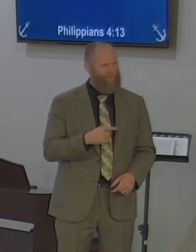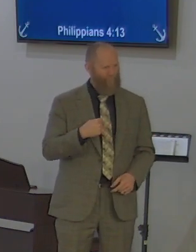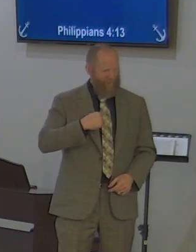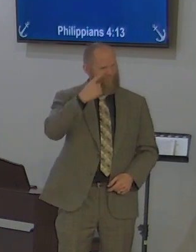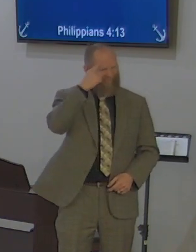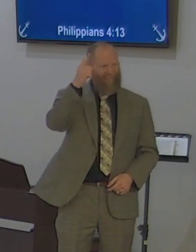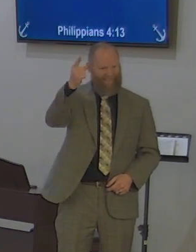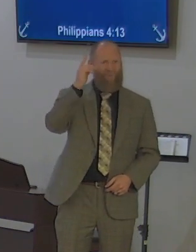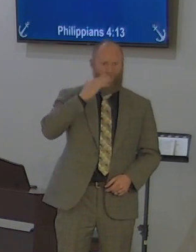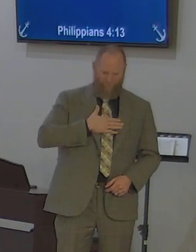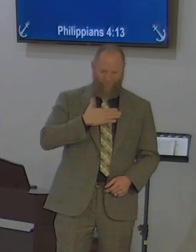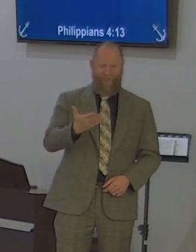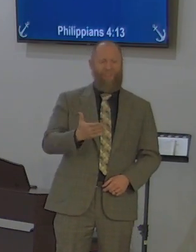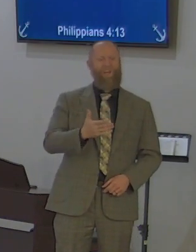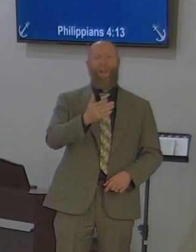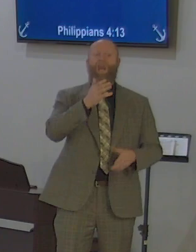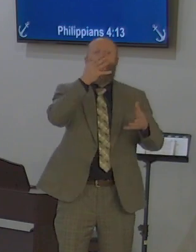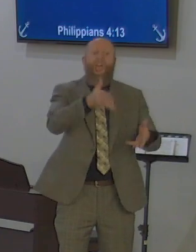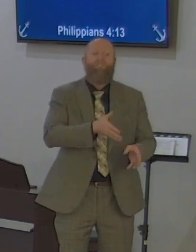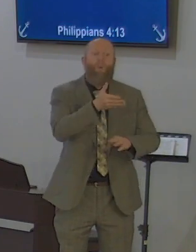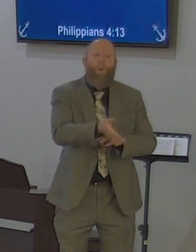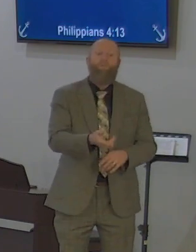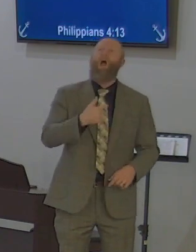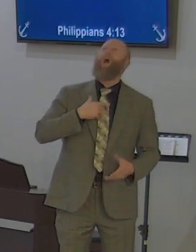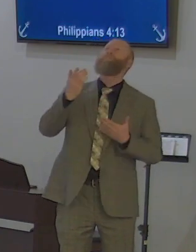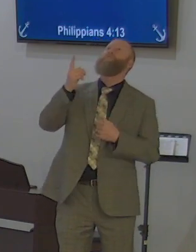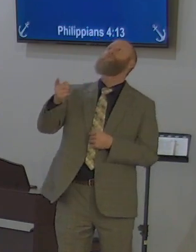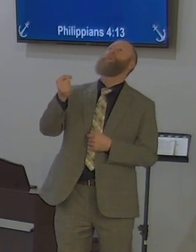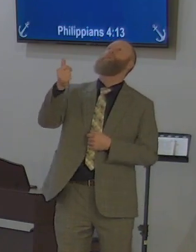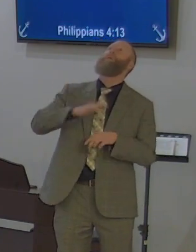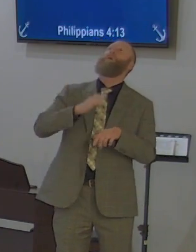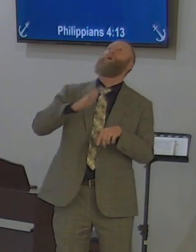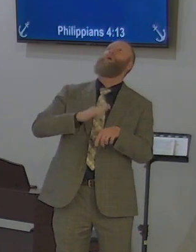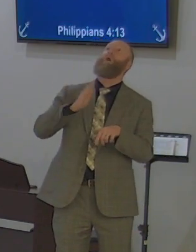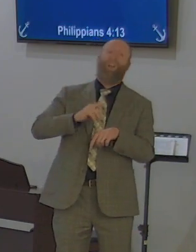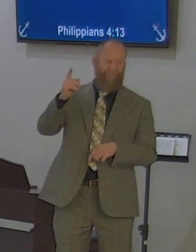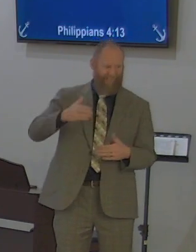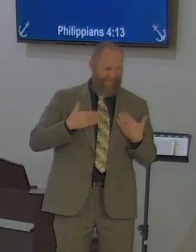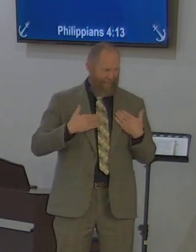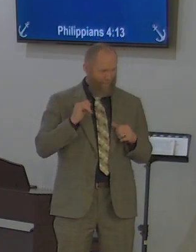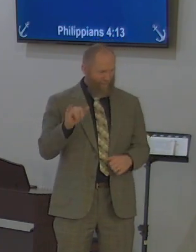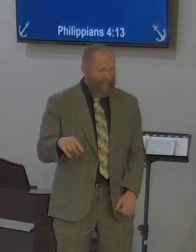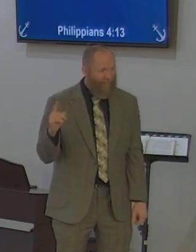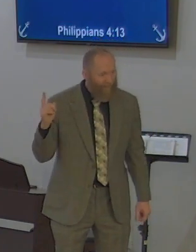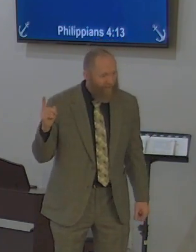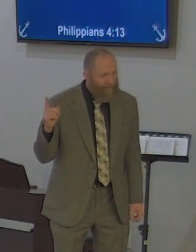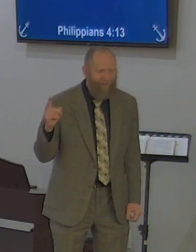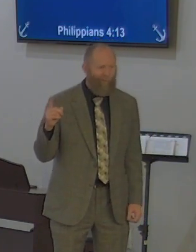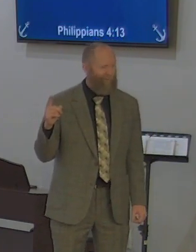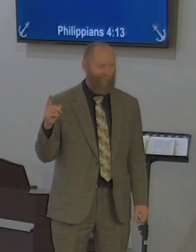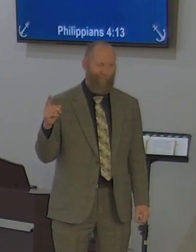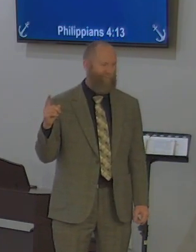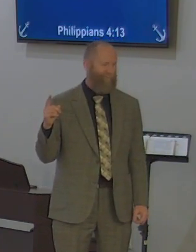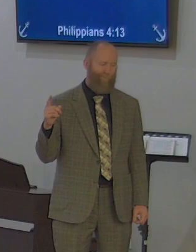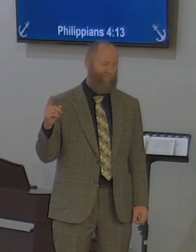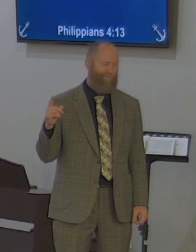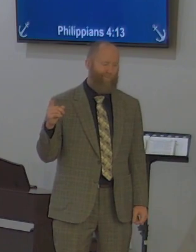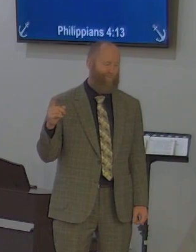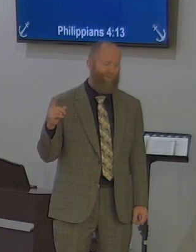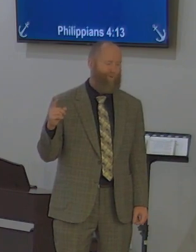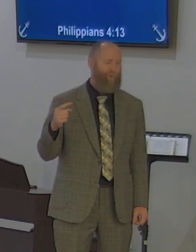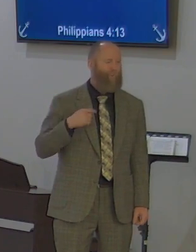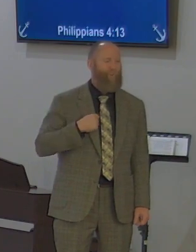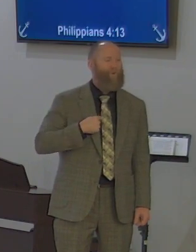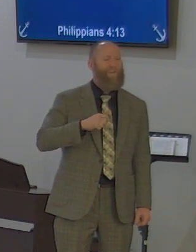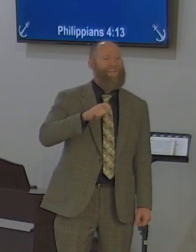our life in full contentment, but he is worthy of the surrender of our life in full contentment. That anything held back from